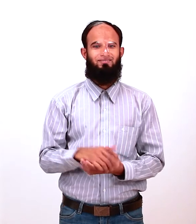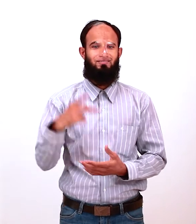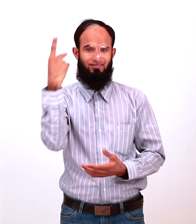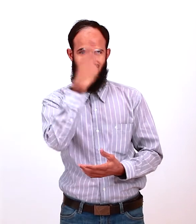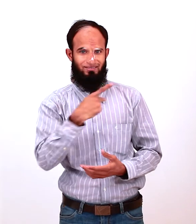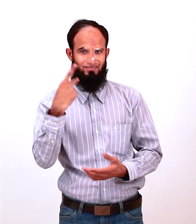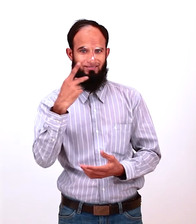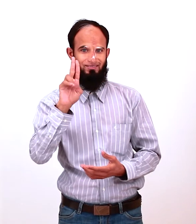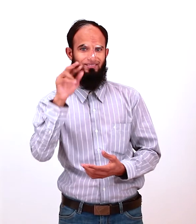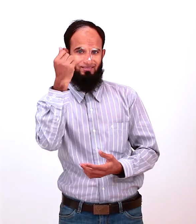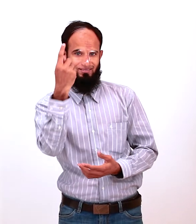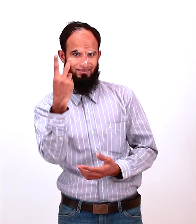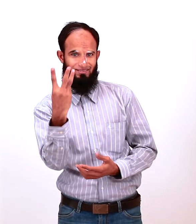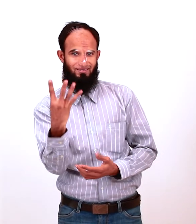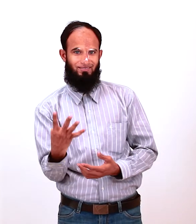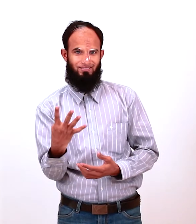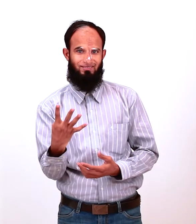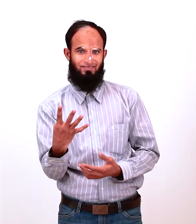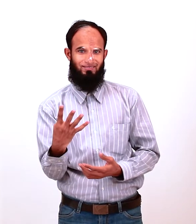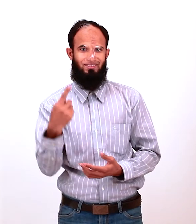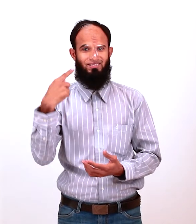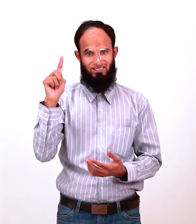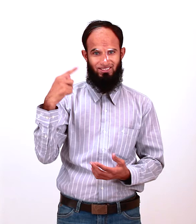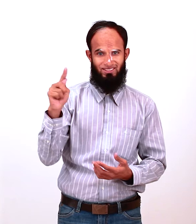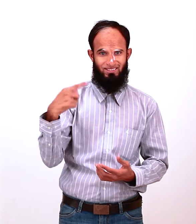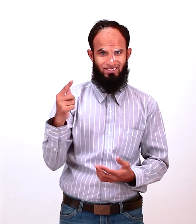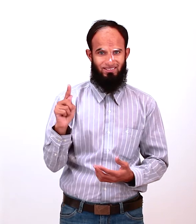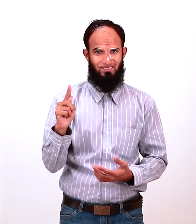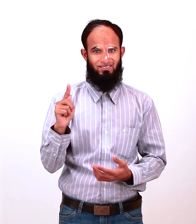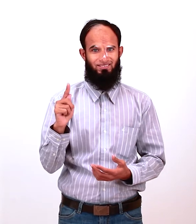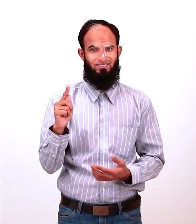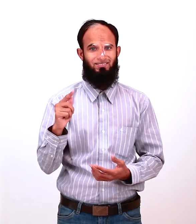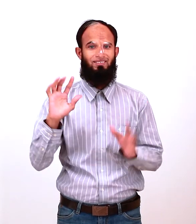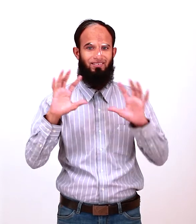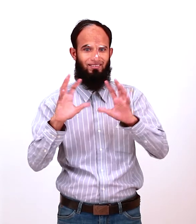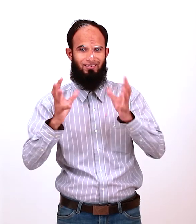Which unit is best for measuring the time it takes a basketball to go from a player's hands to the hoop?